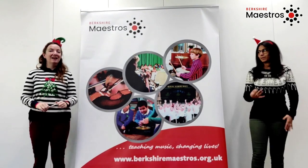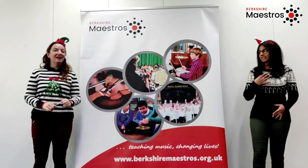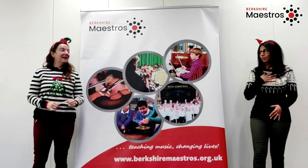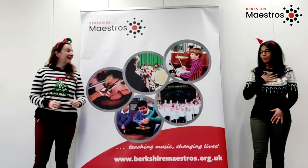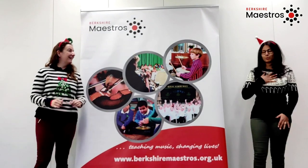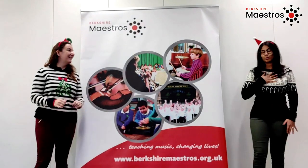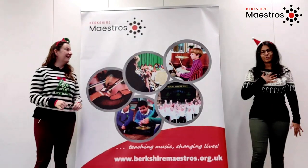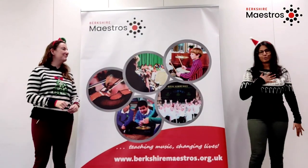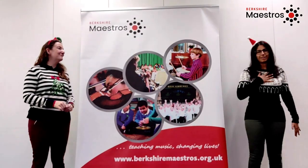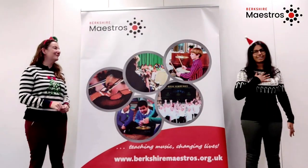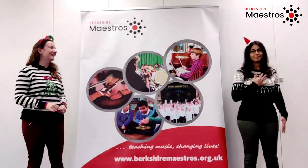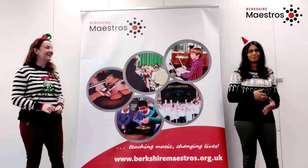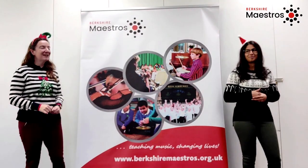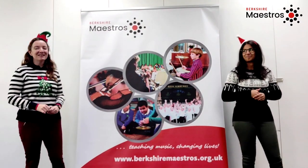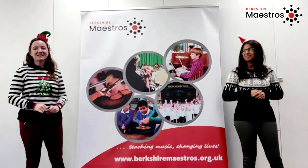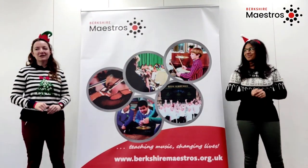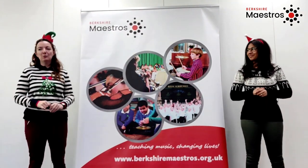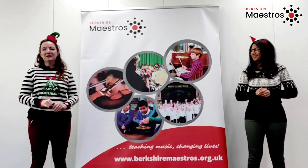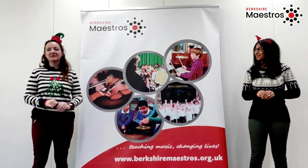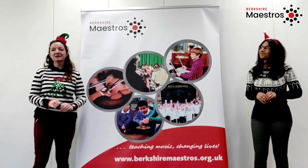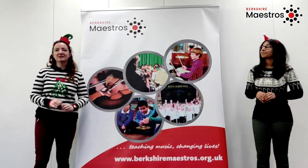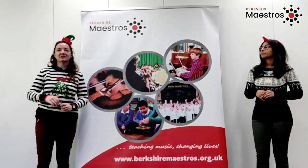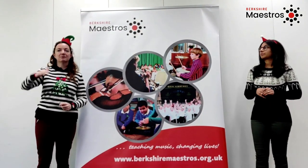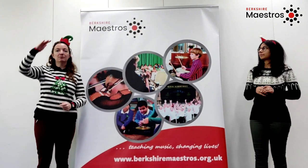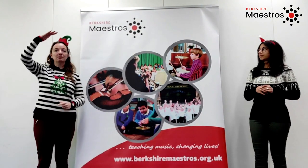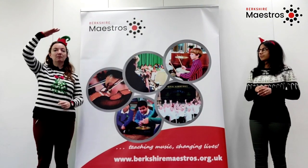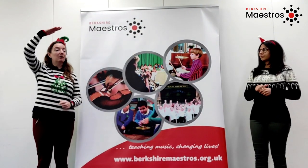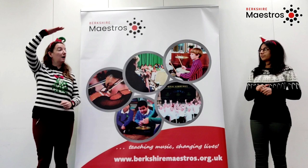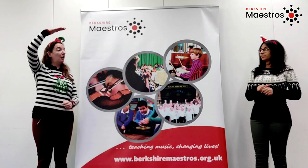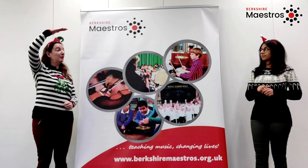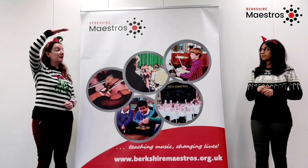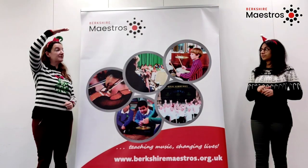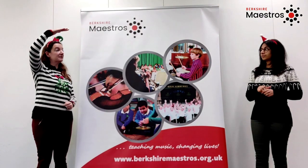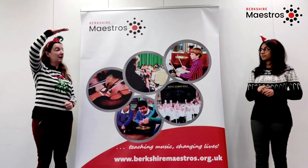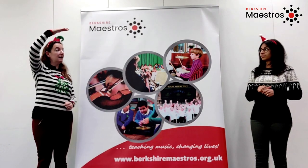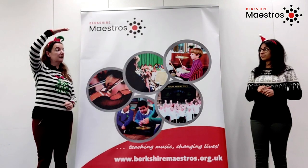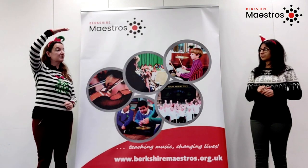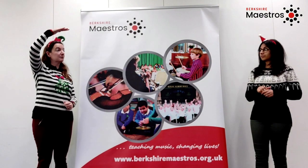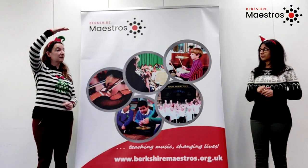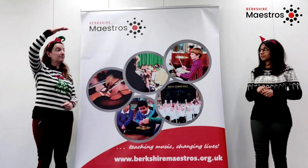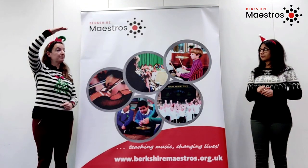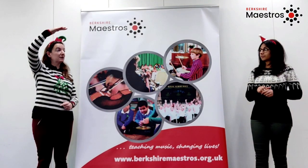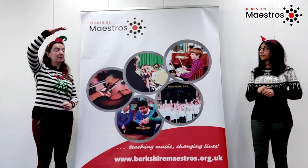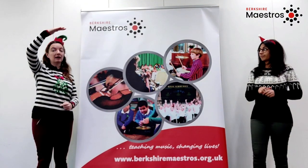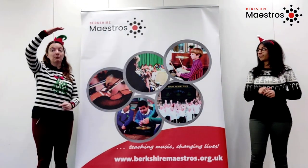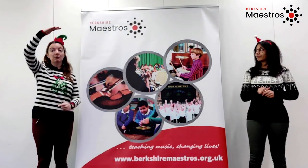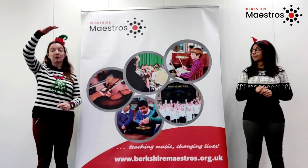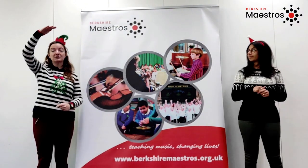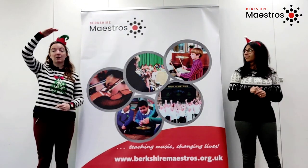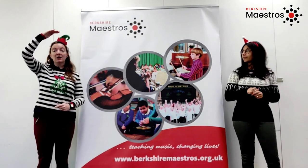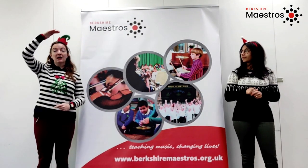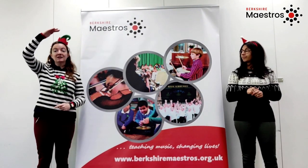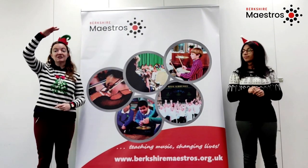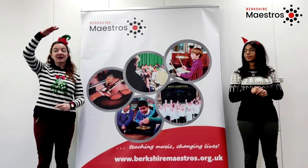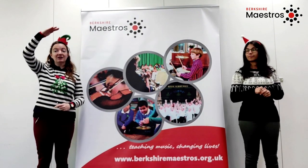pleased I remember all those reindeer. So we started nice and high last week. Okay, and we were going to go